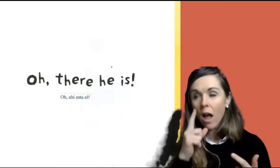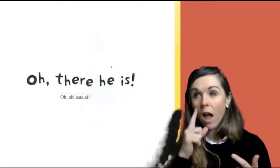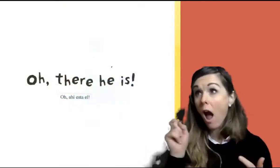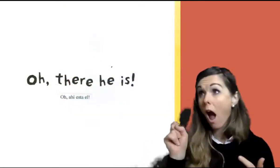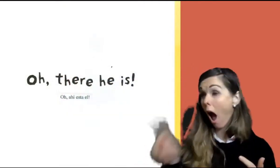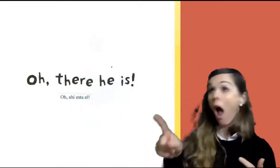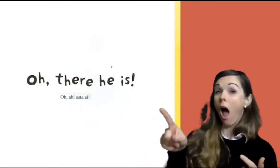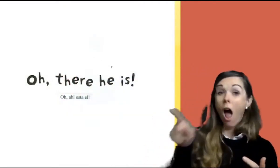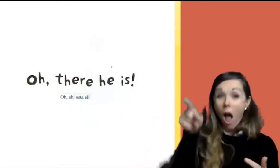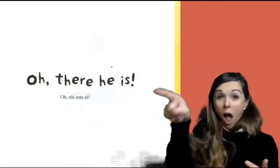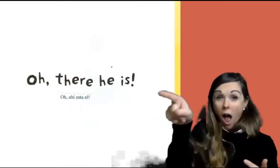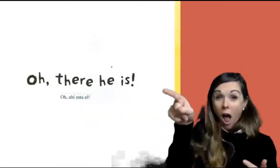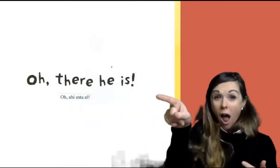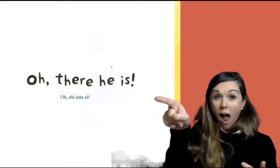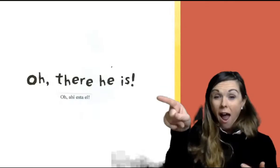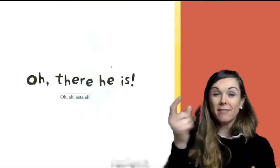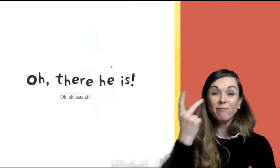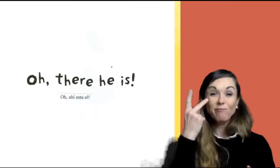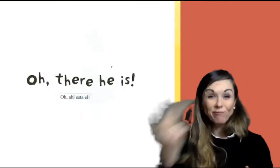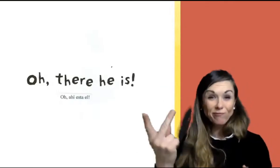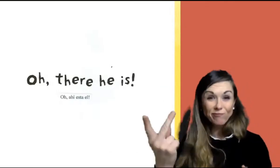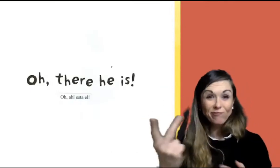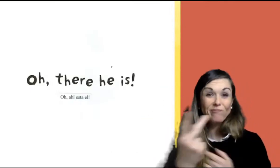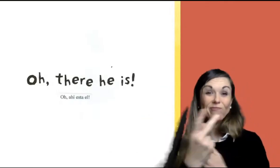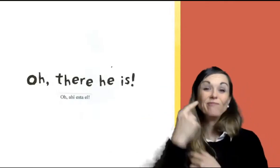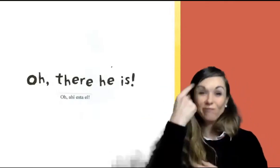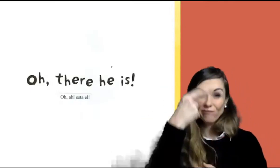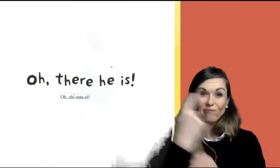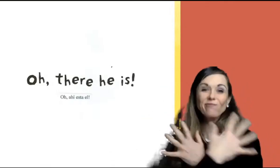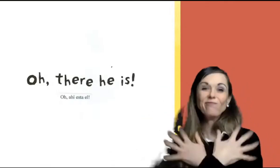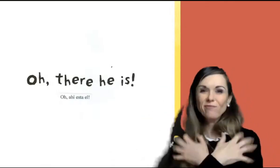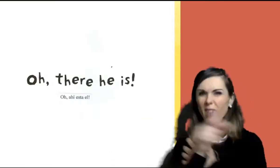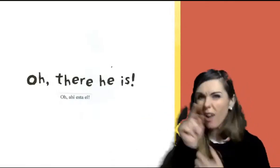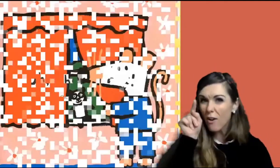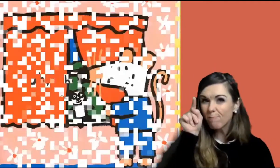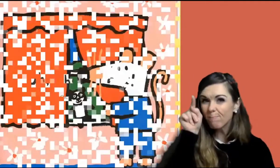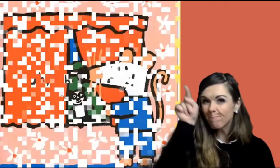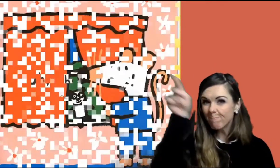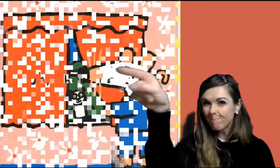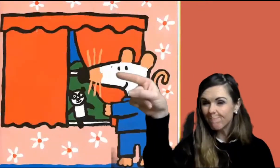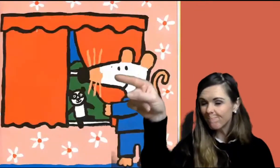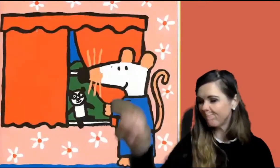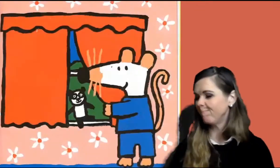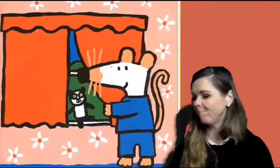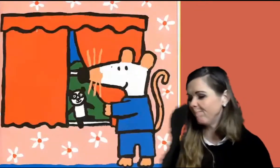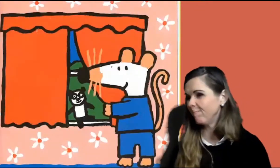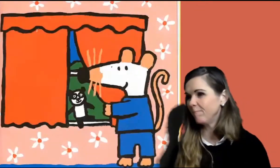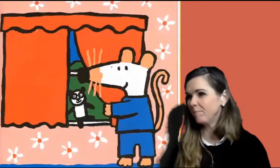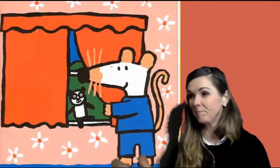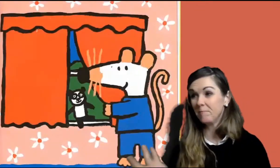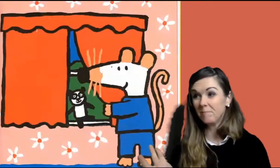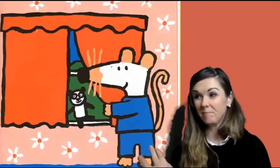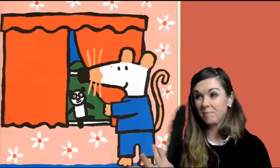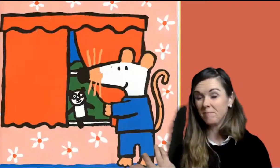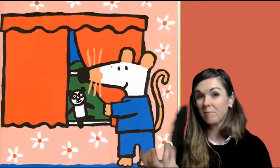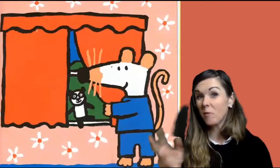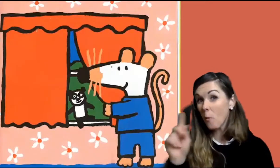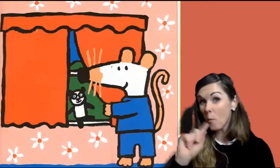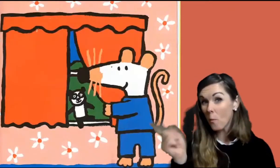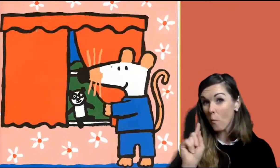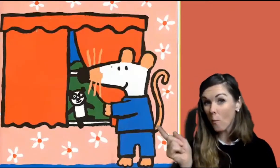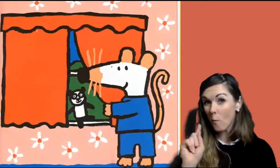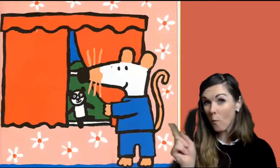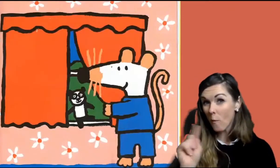Keeps searching, and then sees Panda over